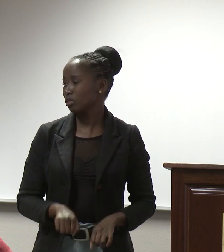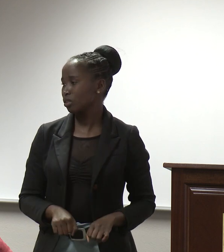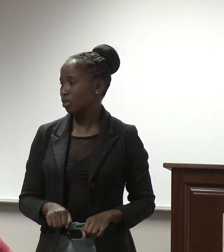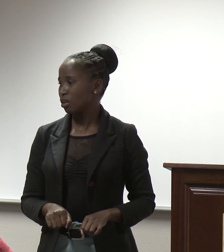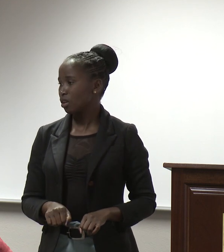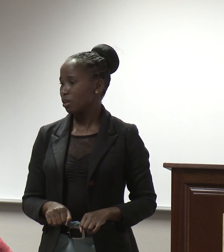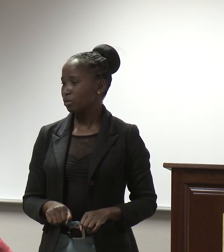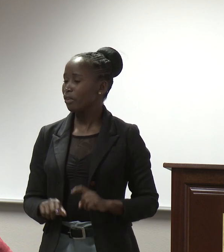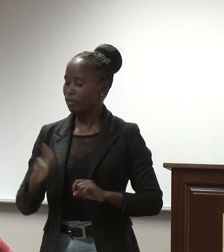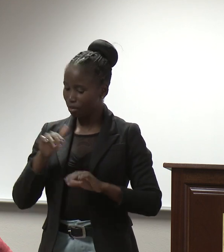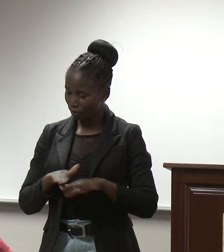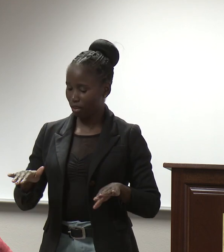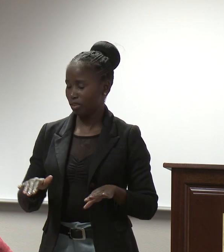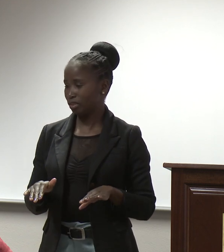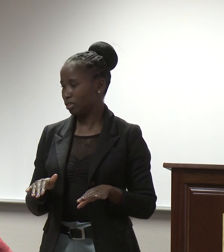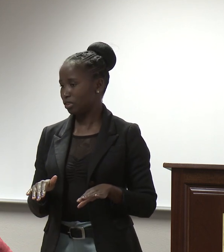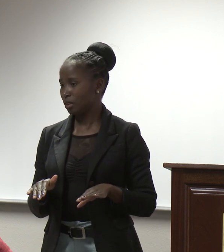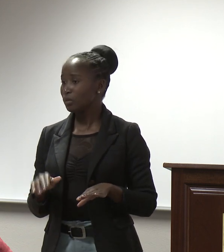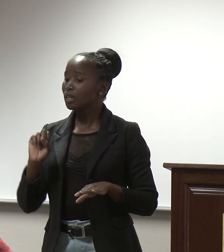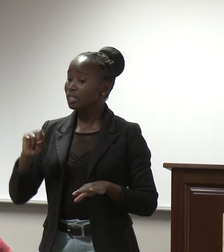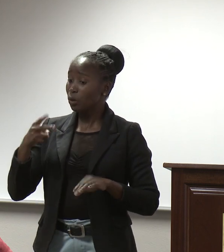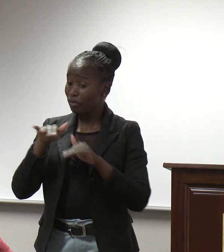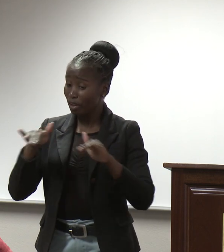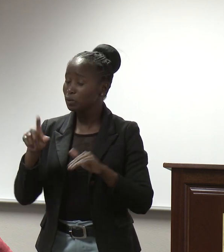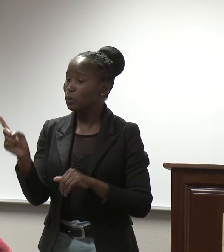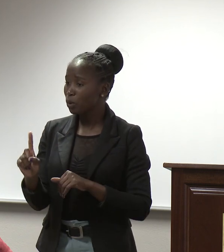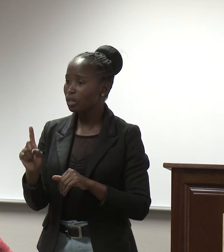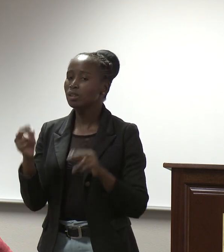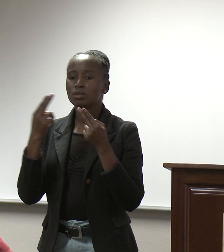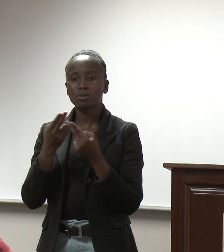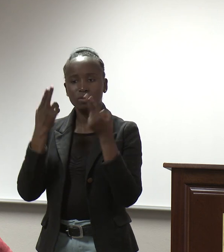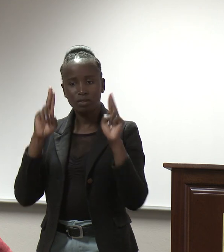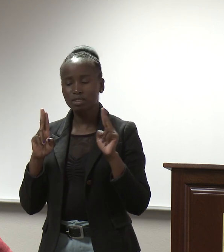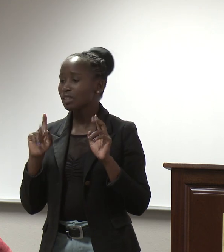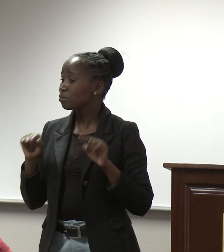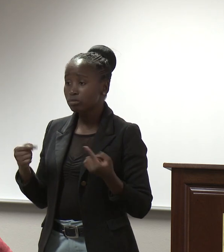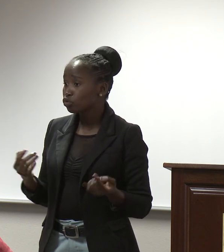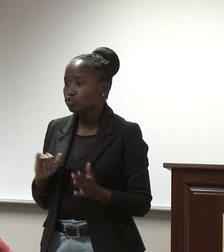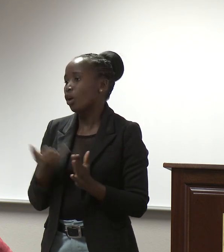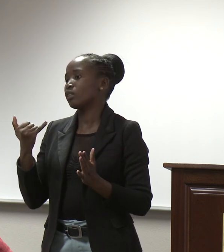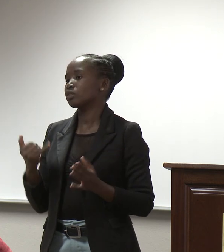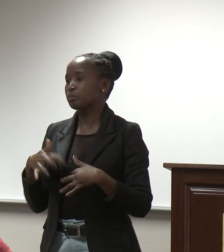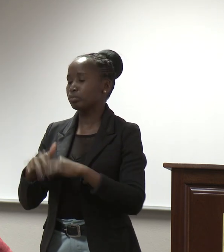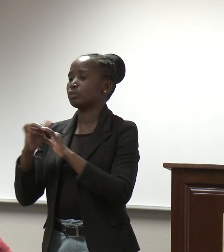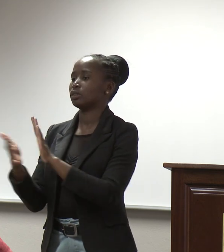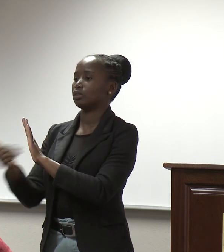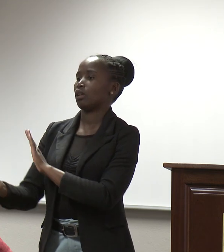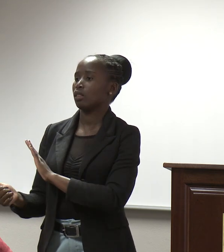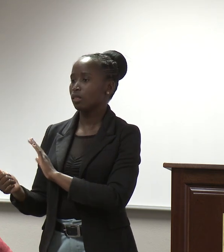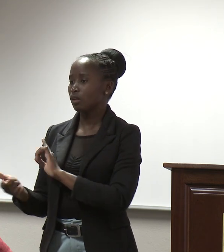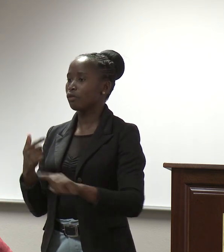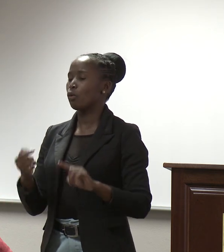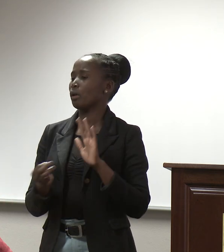The second phase was the university should not just produce the skills that are needed by the